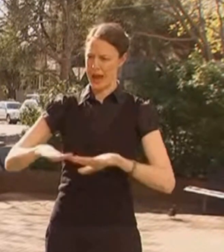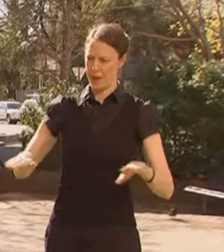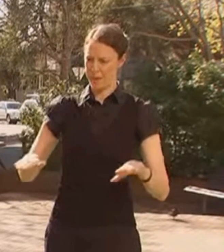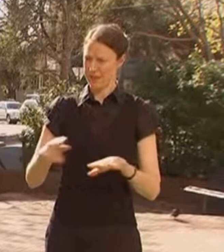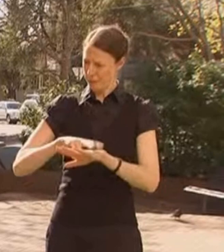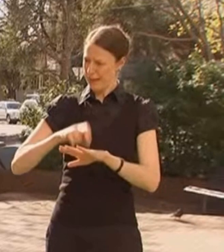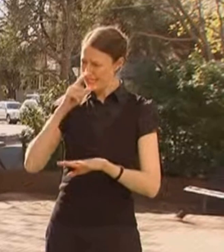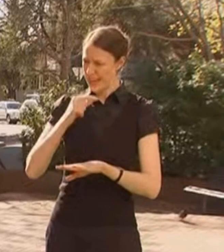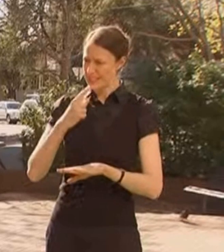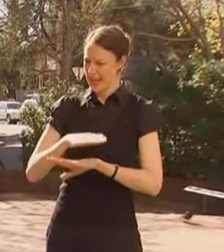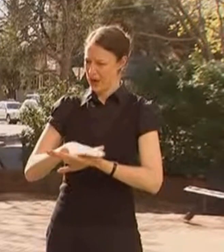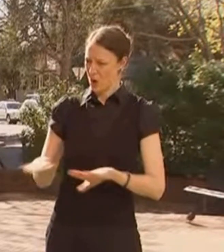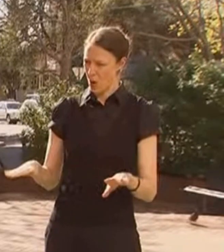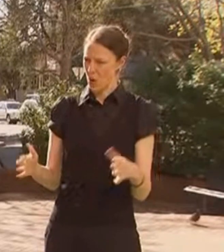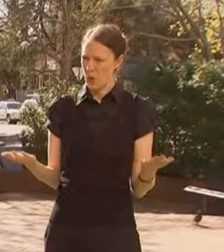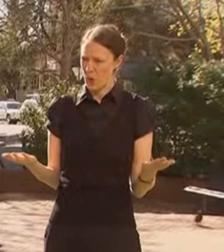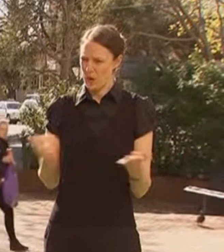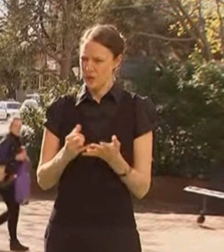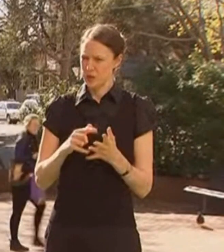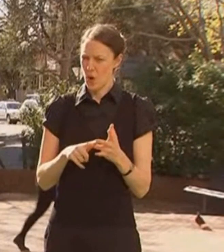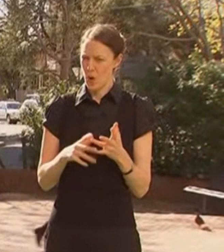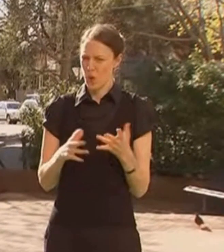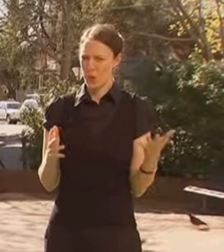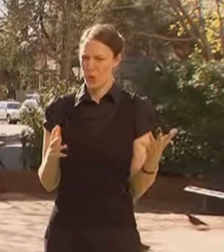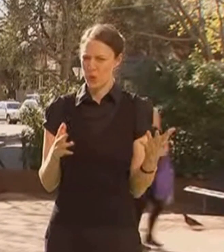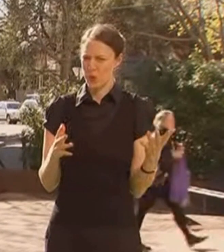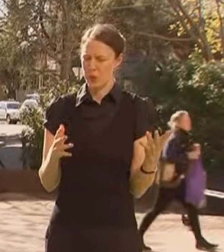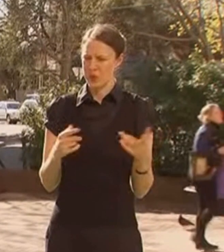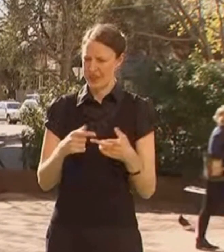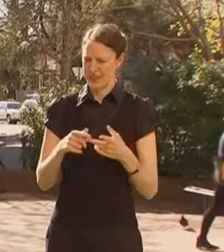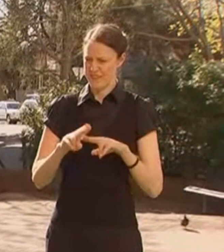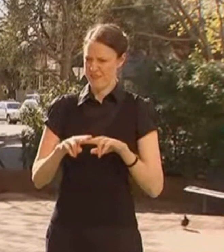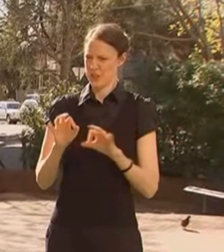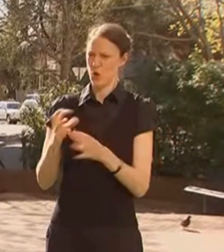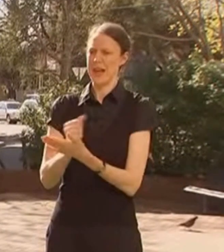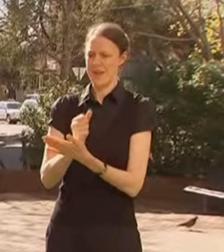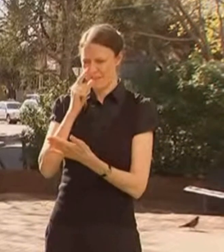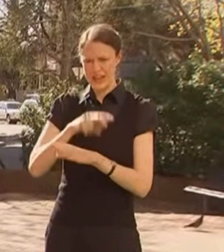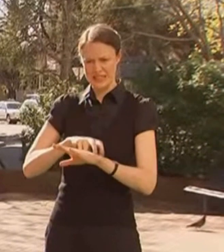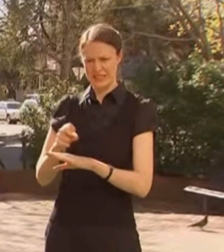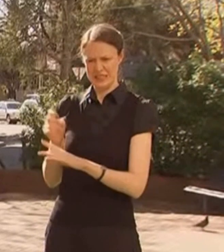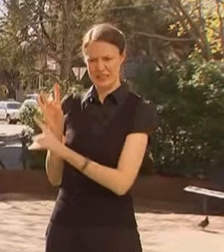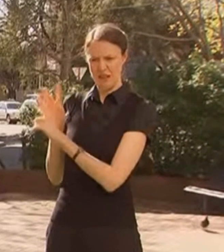a responsible and safe way, not through breaching the health orders. That is not acceptable.